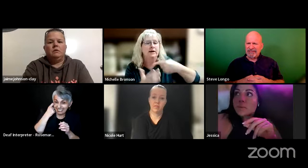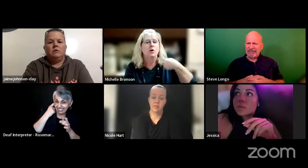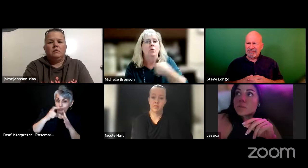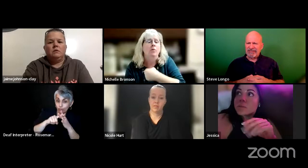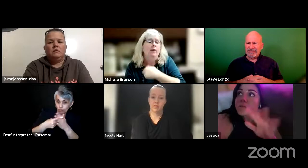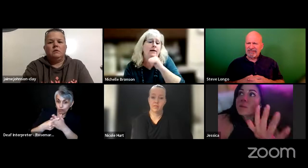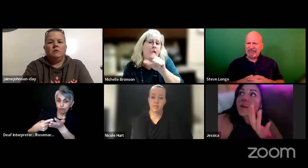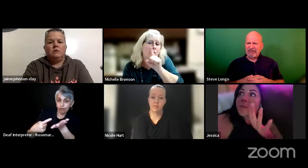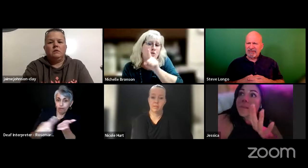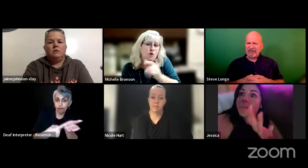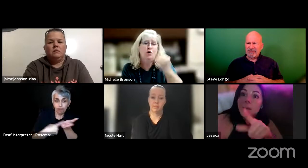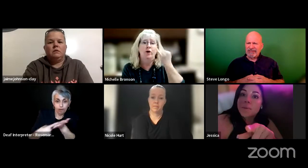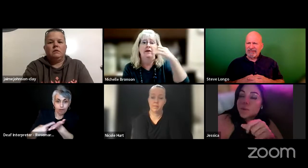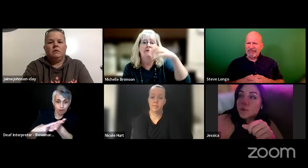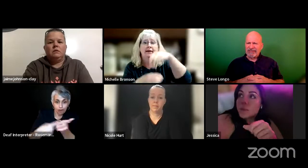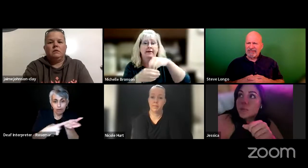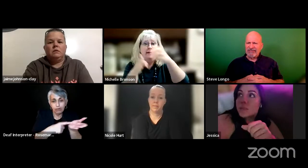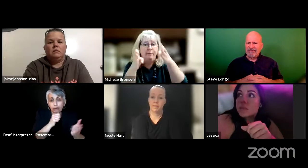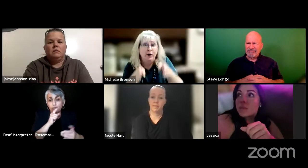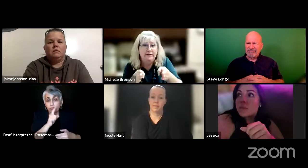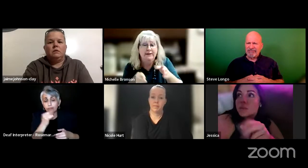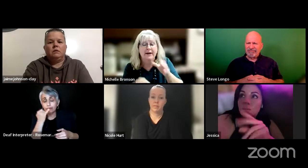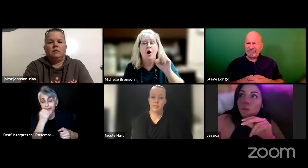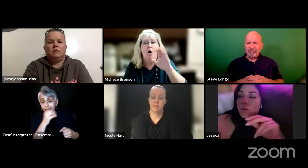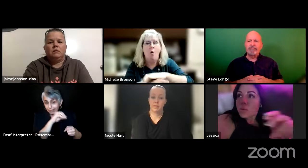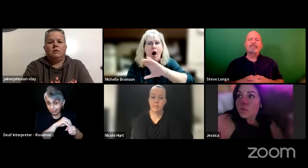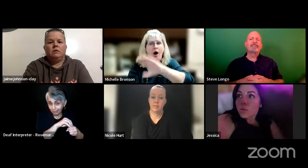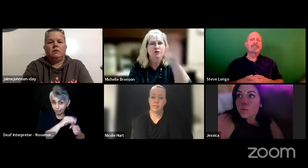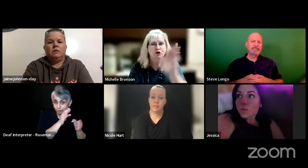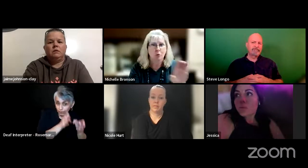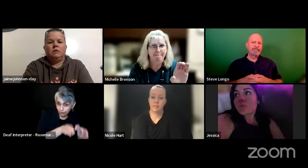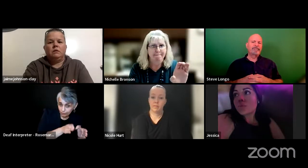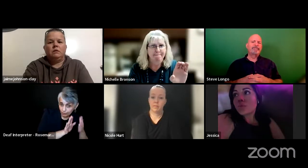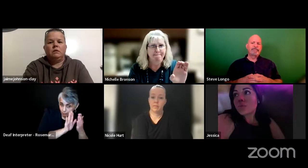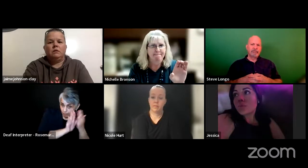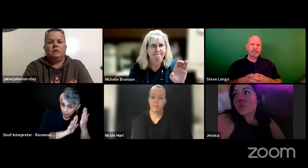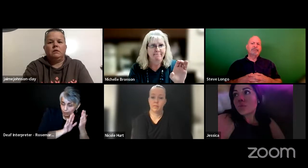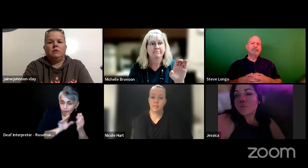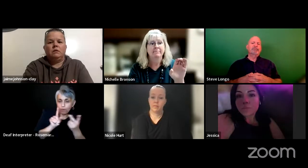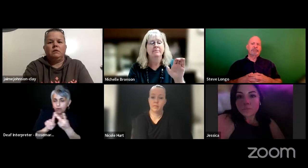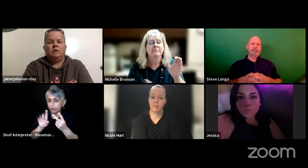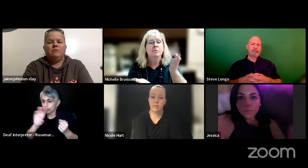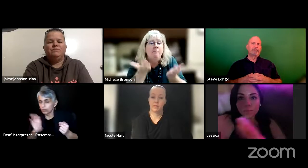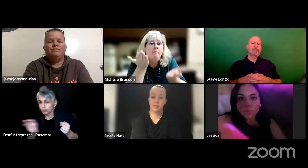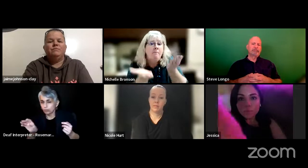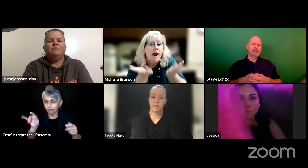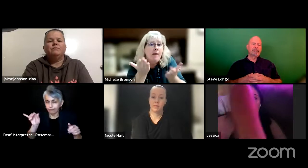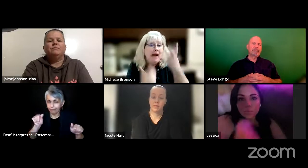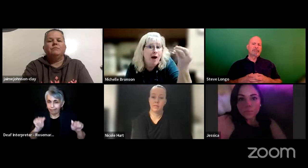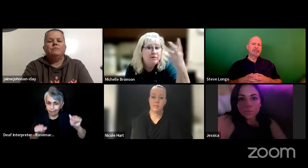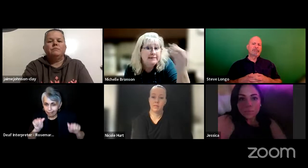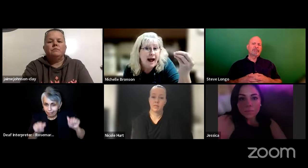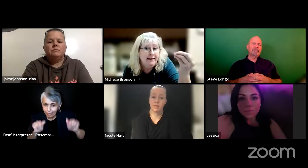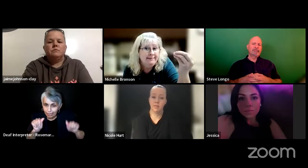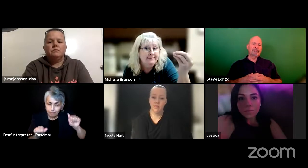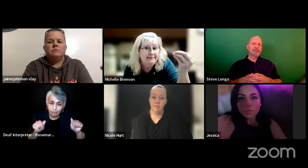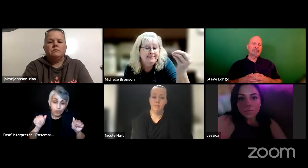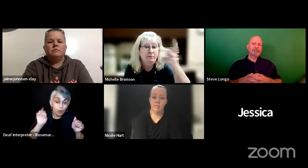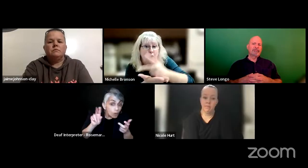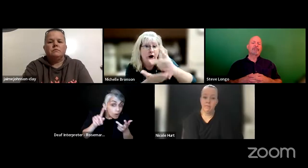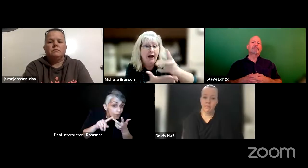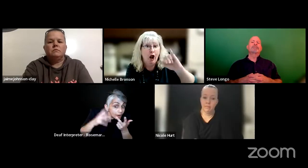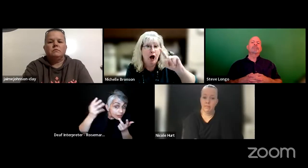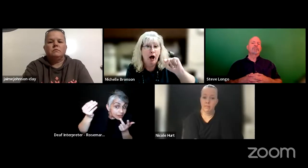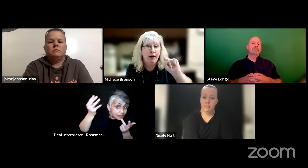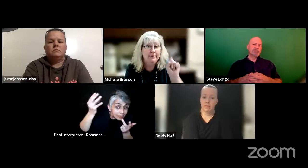Yes. We just started talking about the planning, and we're not sure if it's going to be on Zoom or in person.